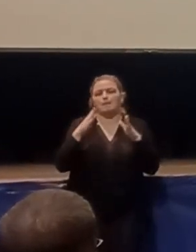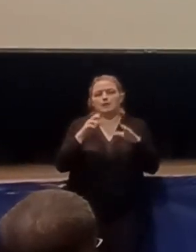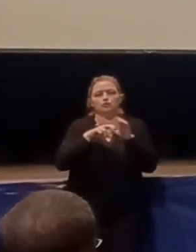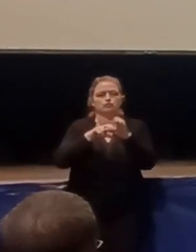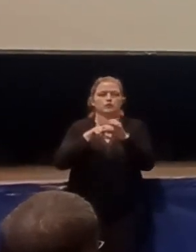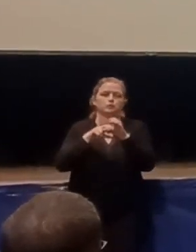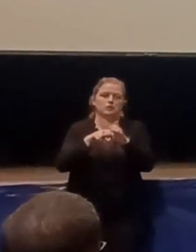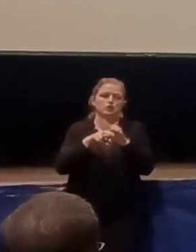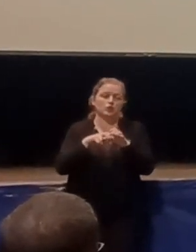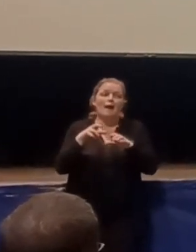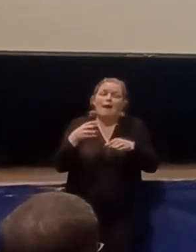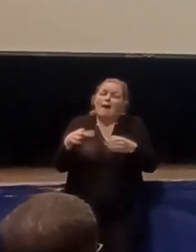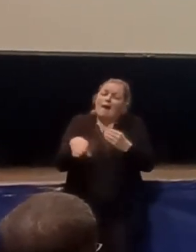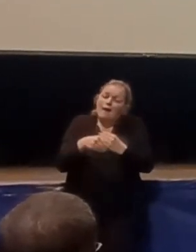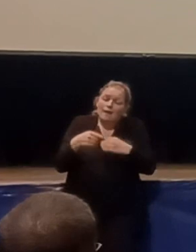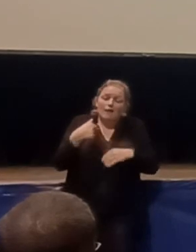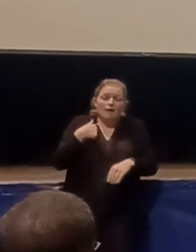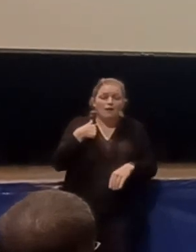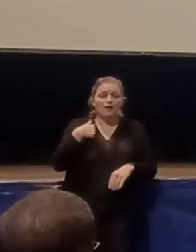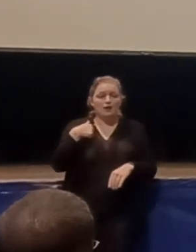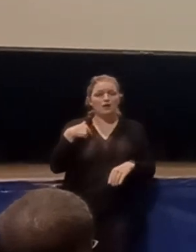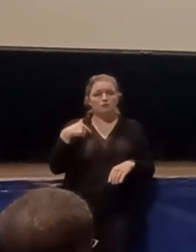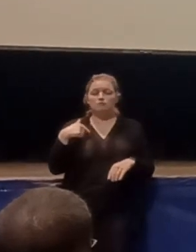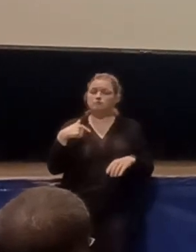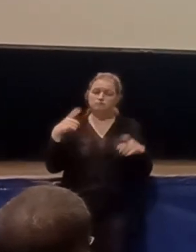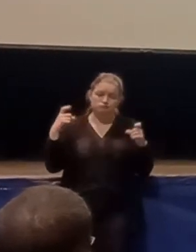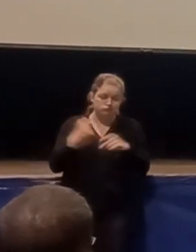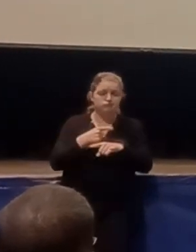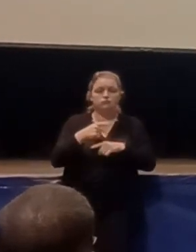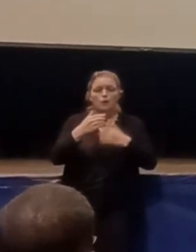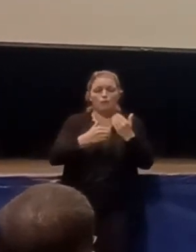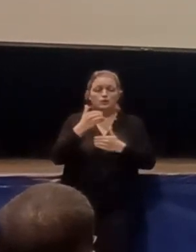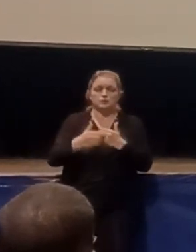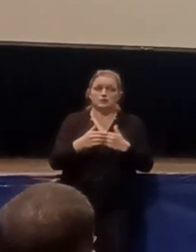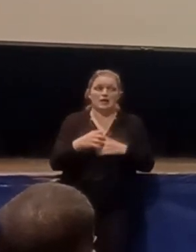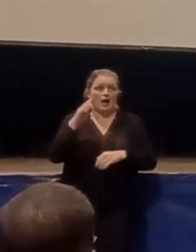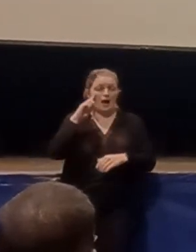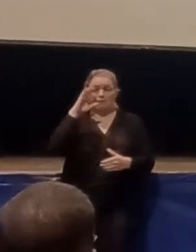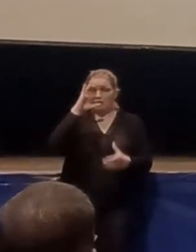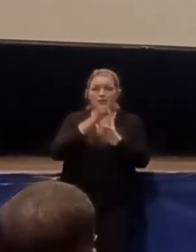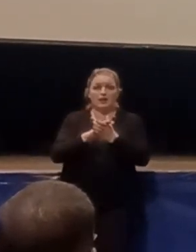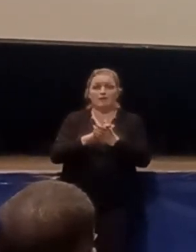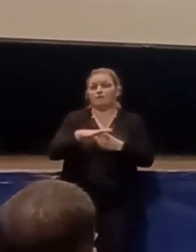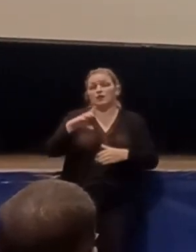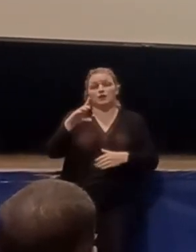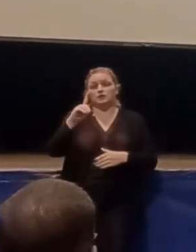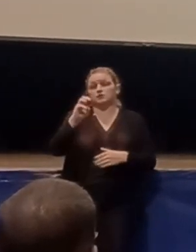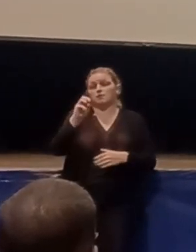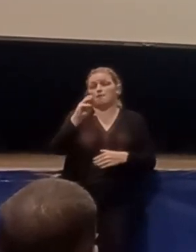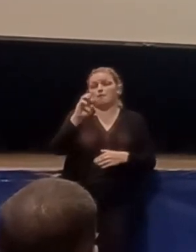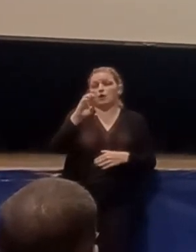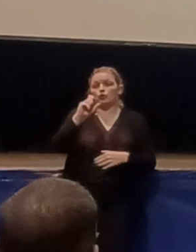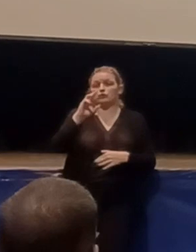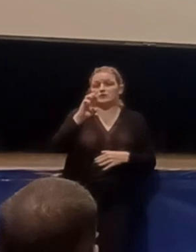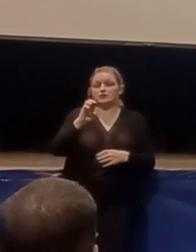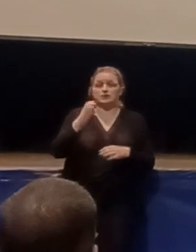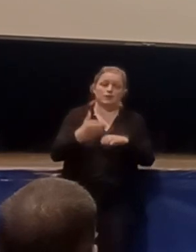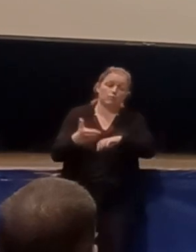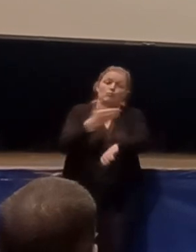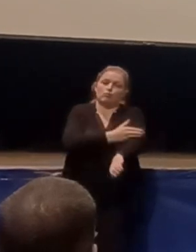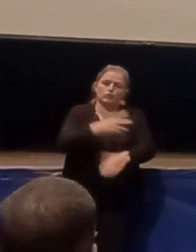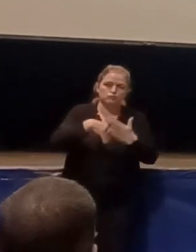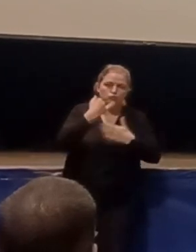transportation and a rigorous public process. I believe that democracy makes projects better. When